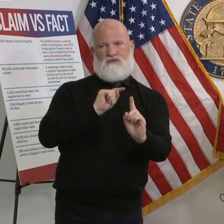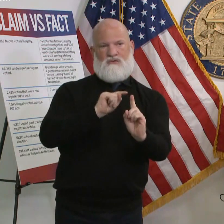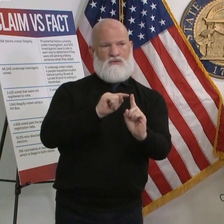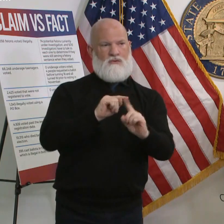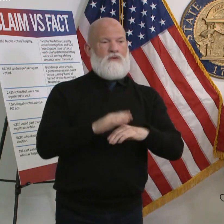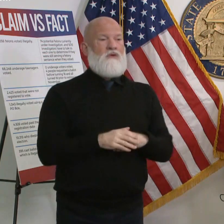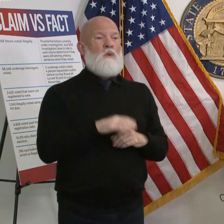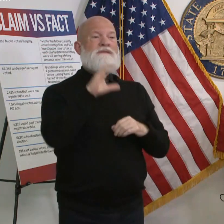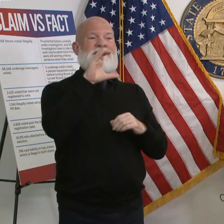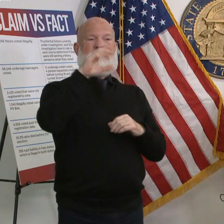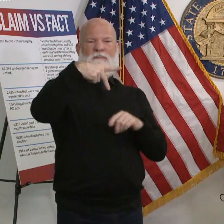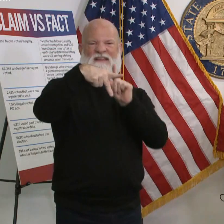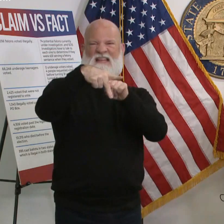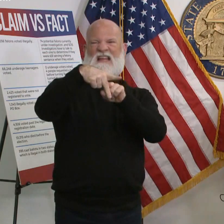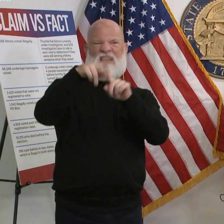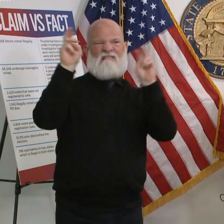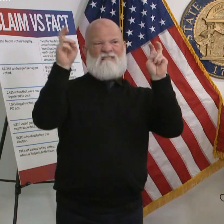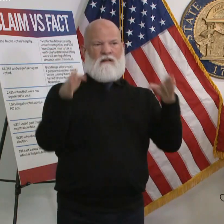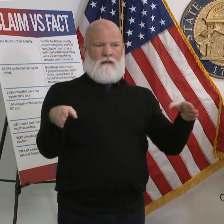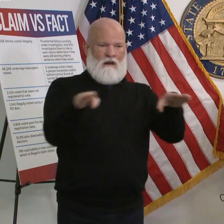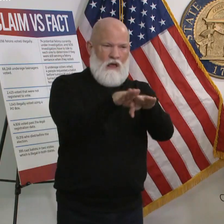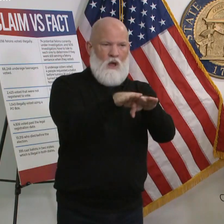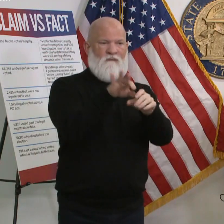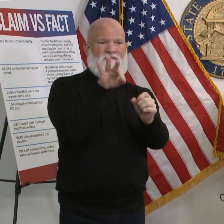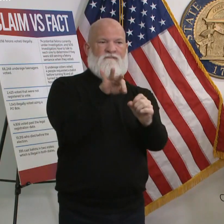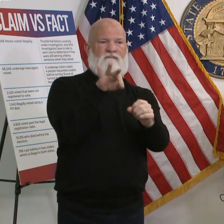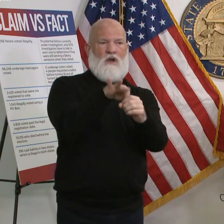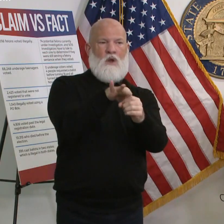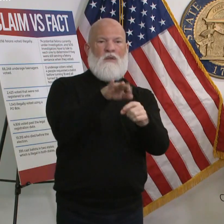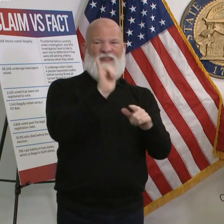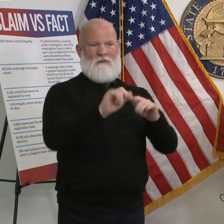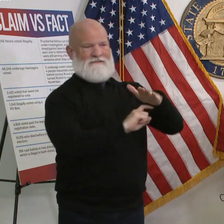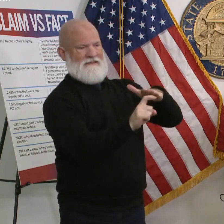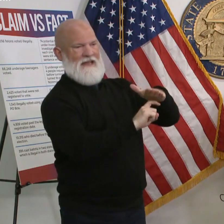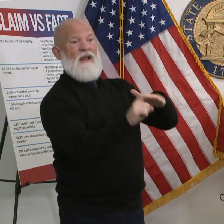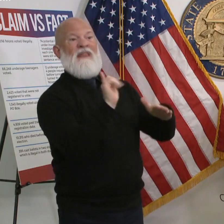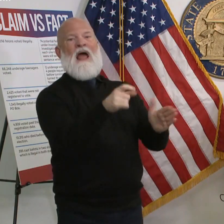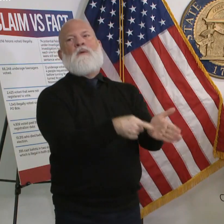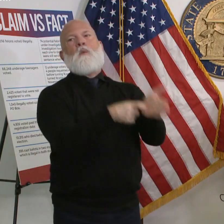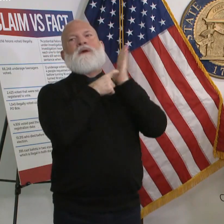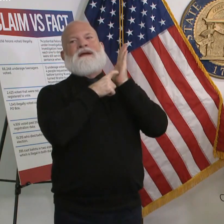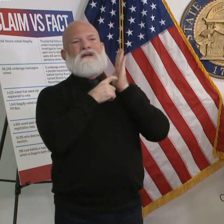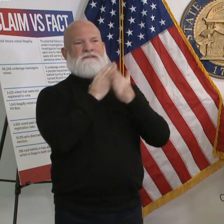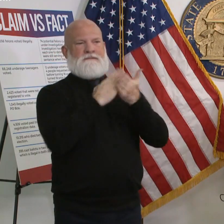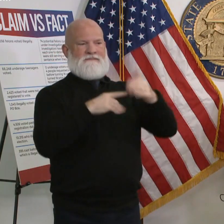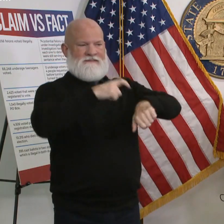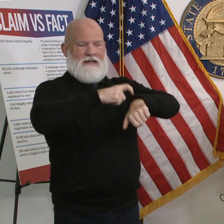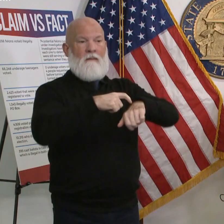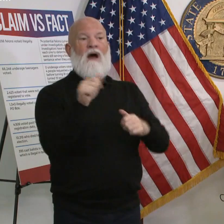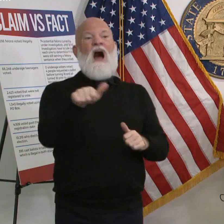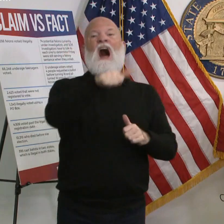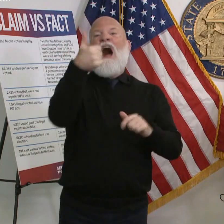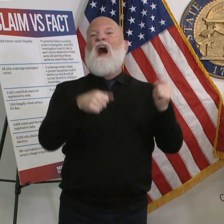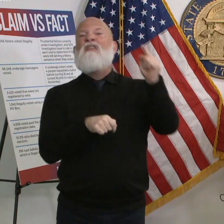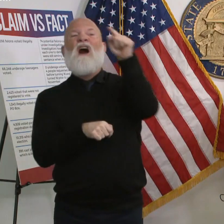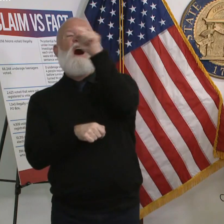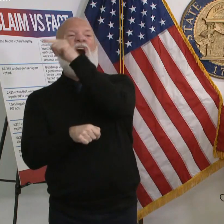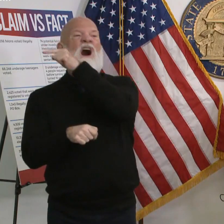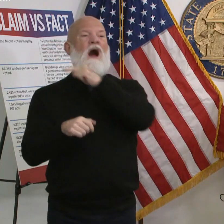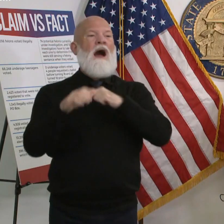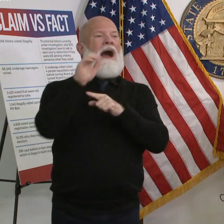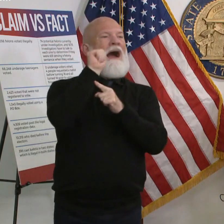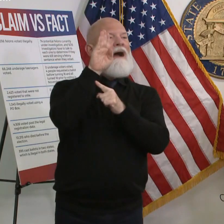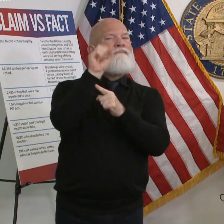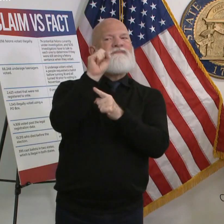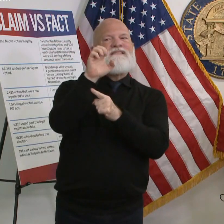voting scanners to get the memory cards off that actually takes a little bit of time some of they're going to be doing the mail-in first some will be doing the absentee in person first but again it's up to